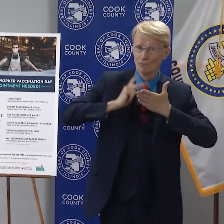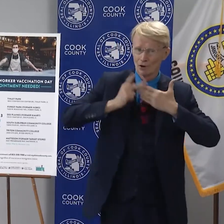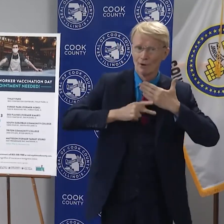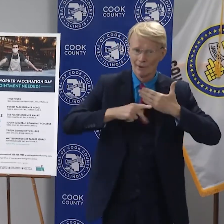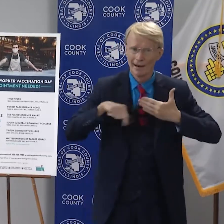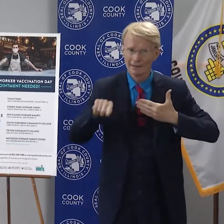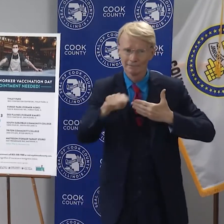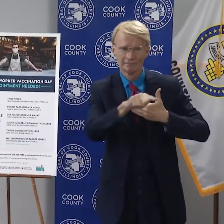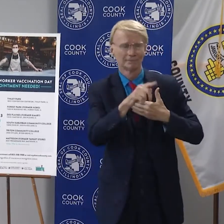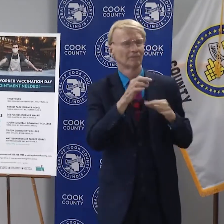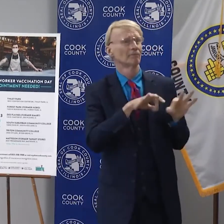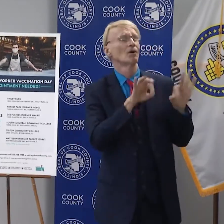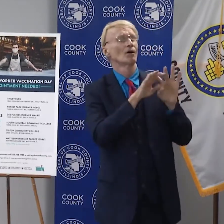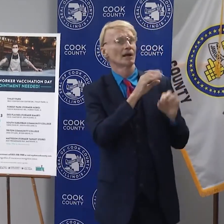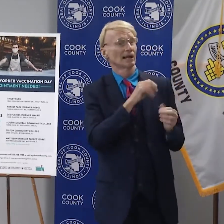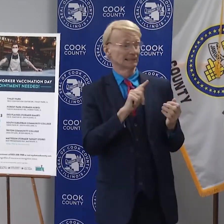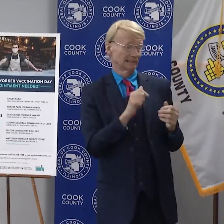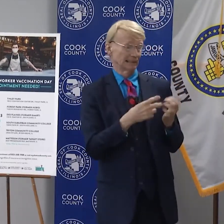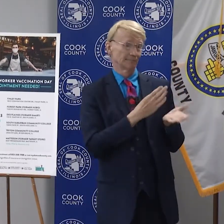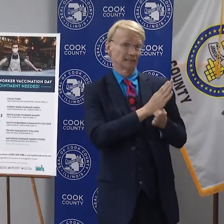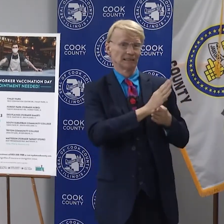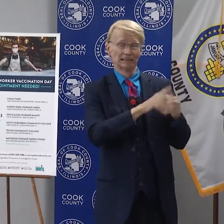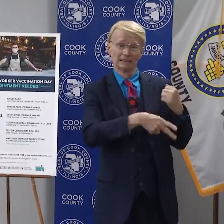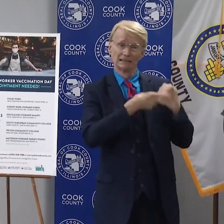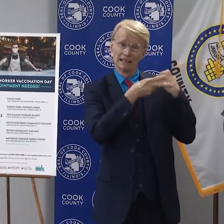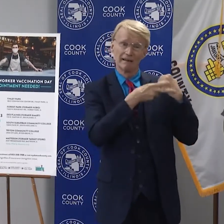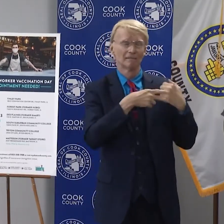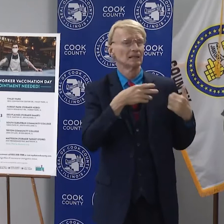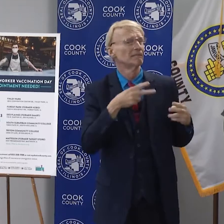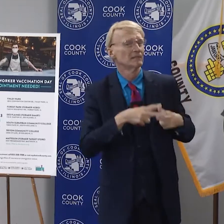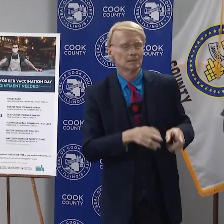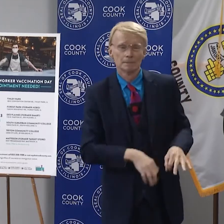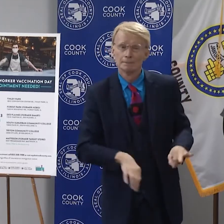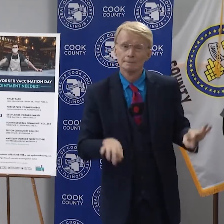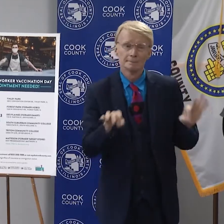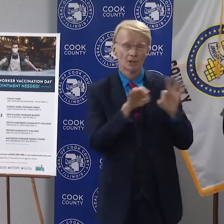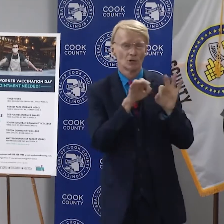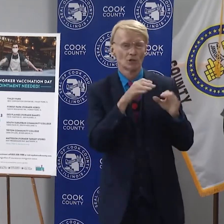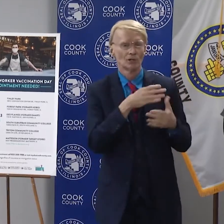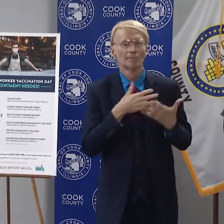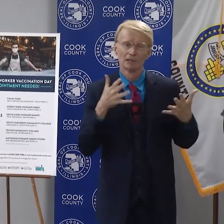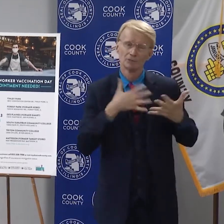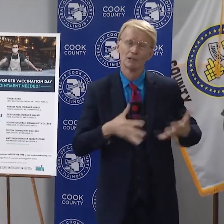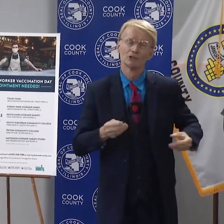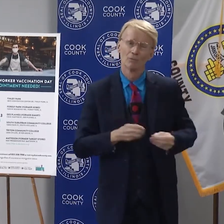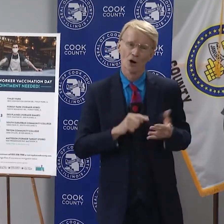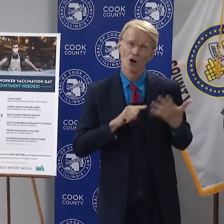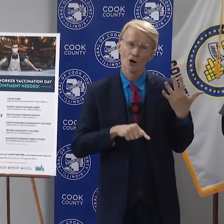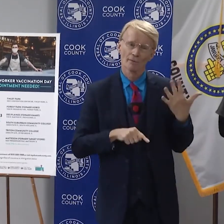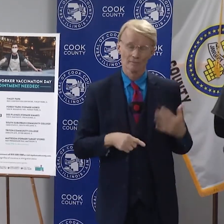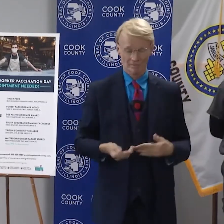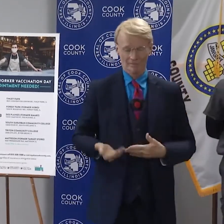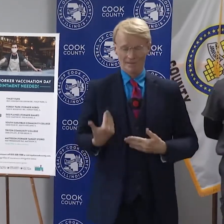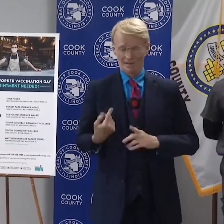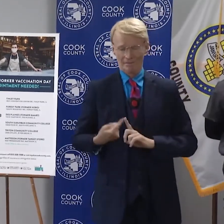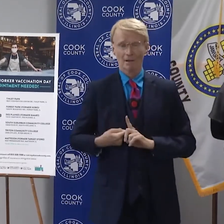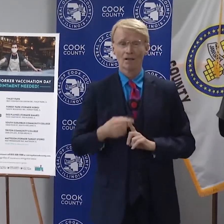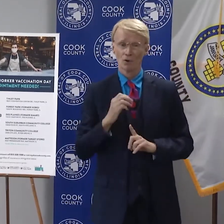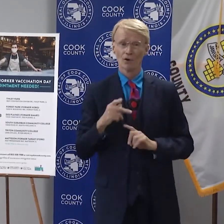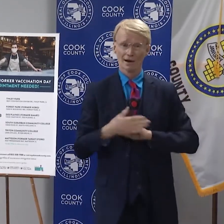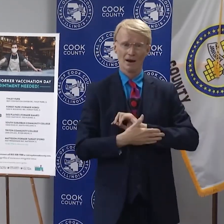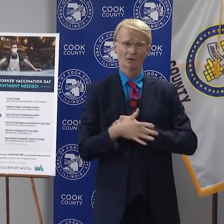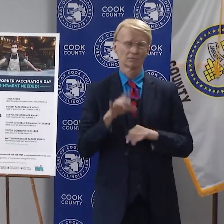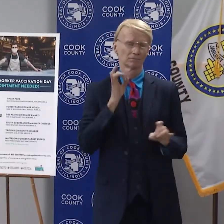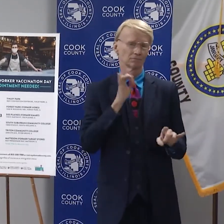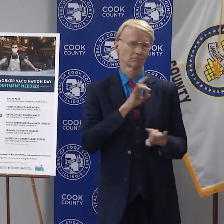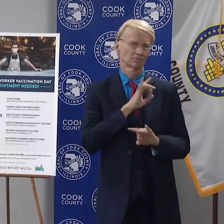for business, super important, and much, much more. Last March, the restaurant and hospitality industry in Cook County and across Illinois has been